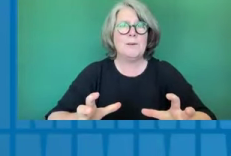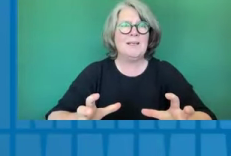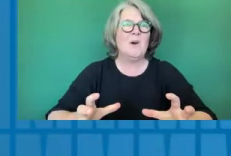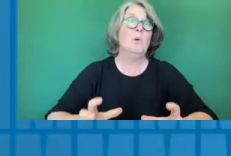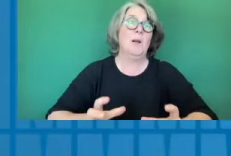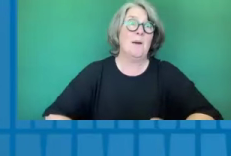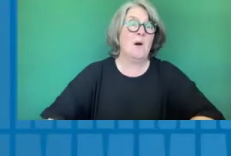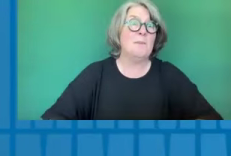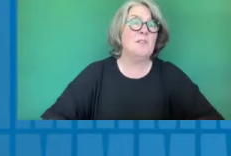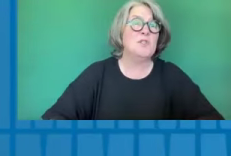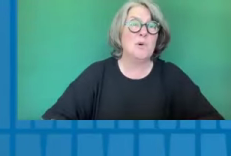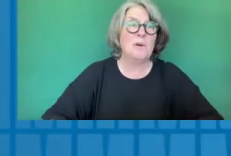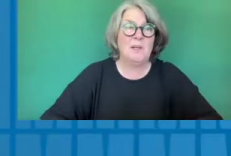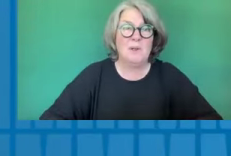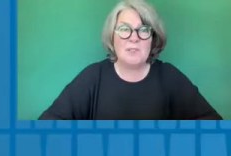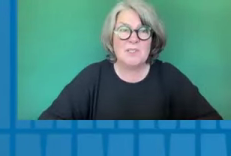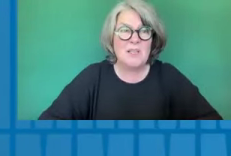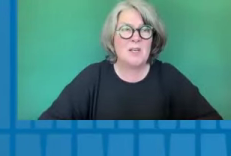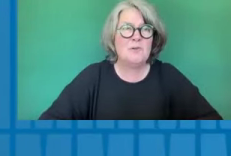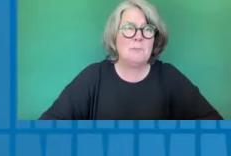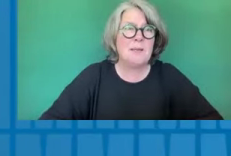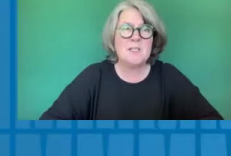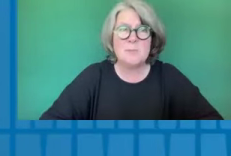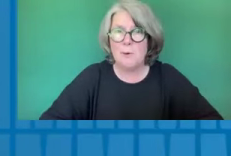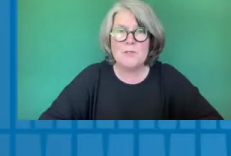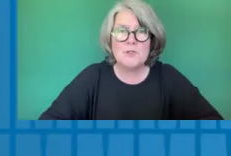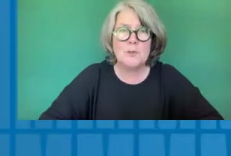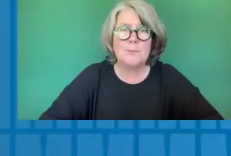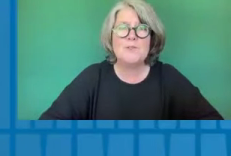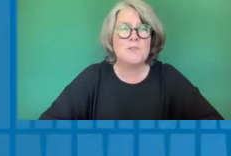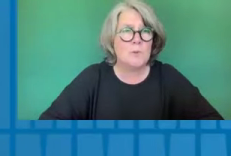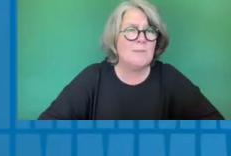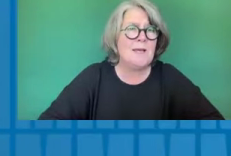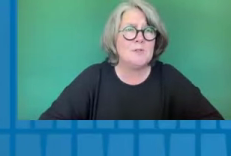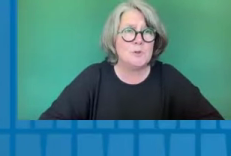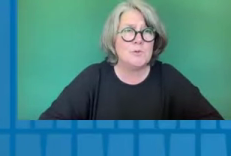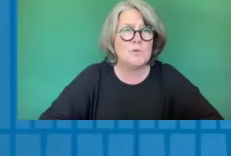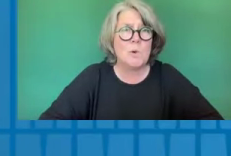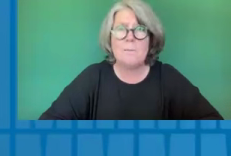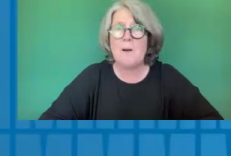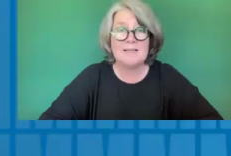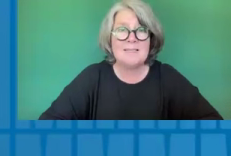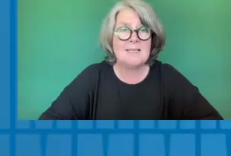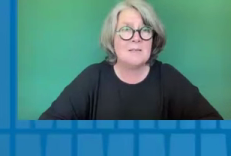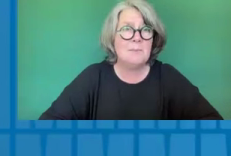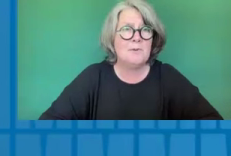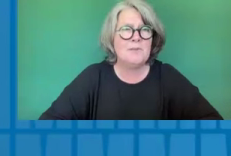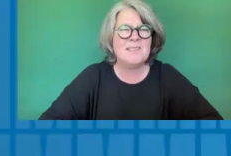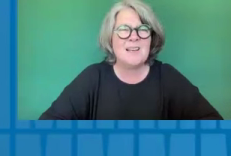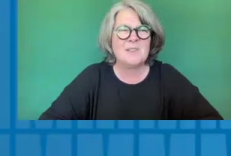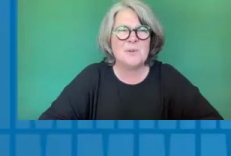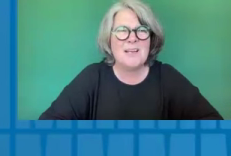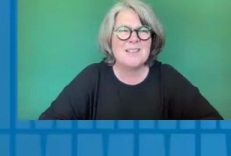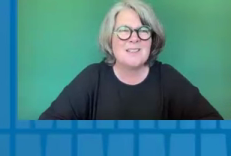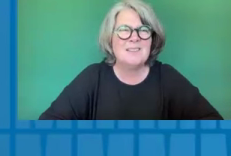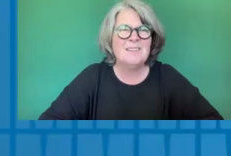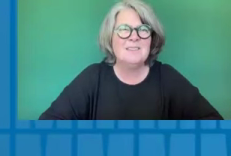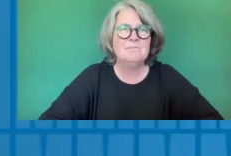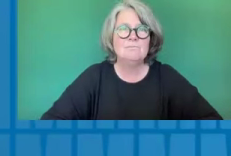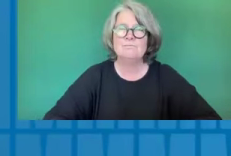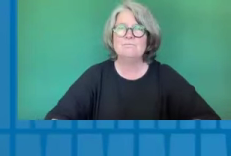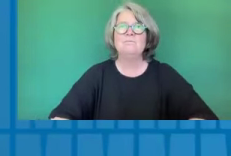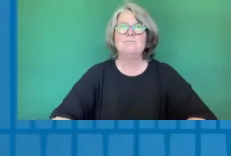just wondering, I'm ensuring, Kirsten, that you've pinned both interpreters, so when they do swap, I can see them both. Is that